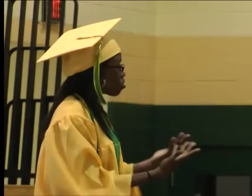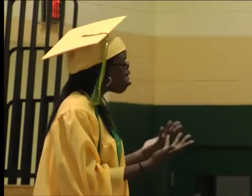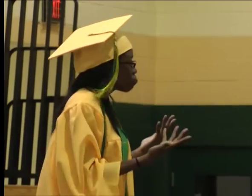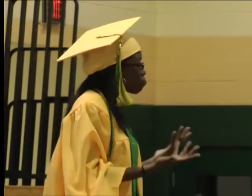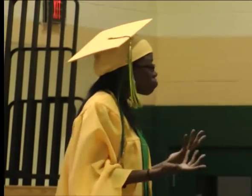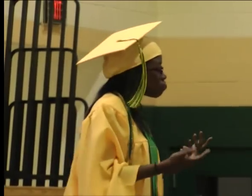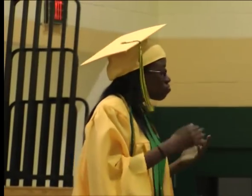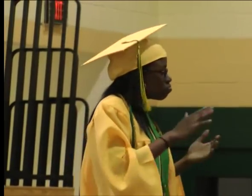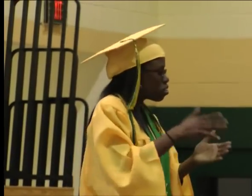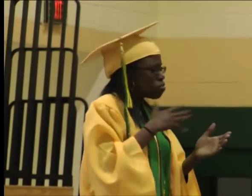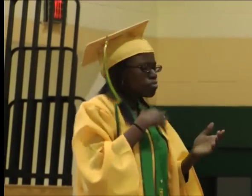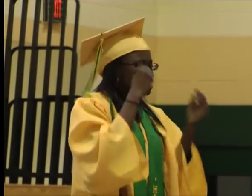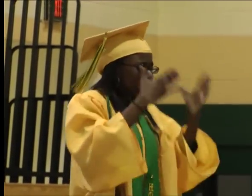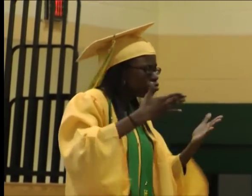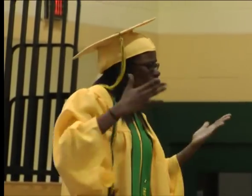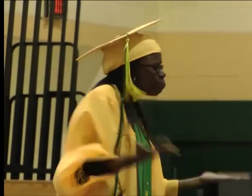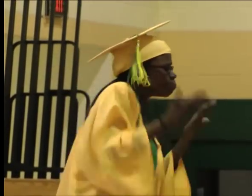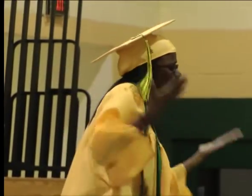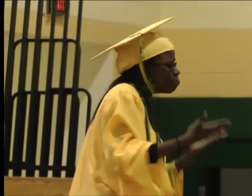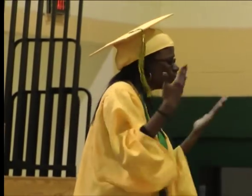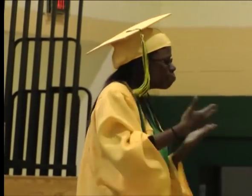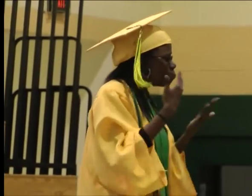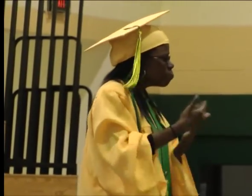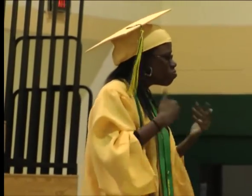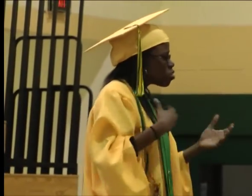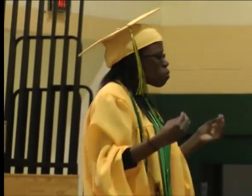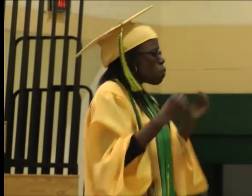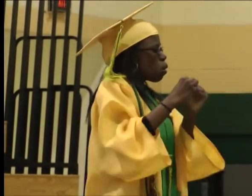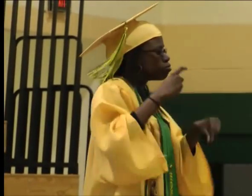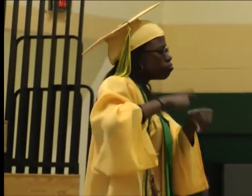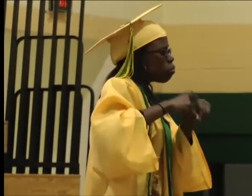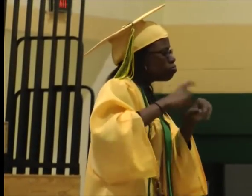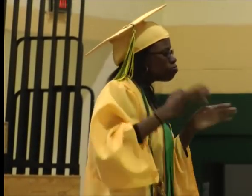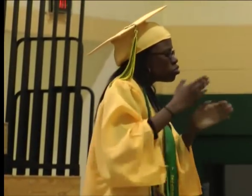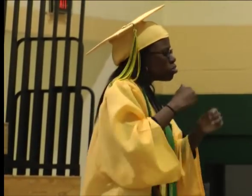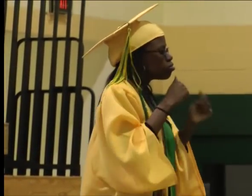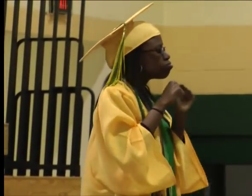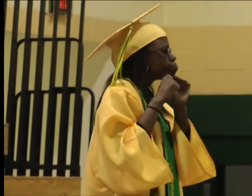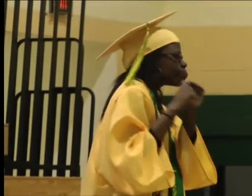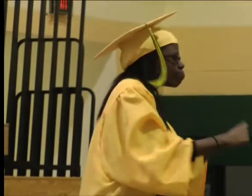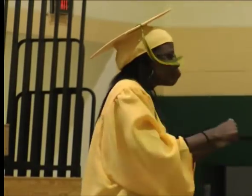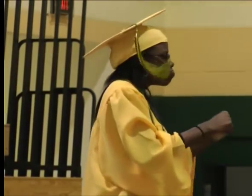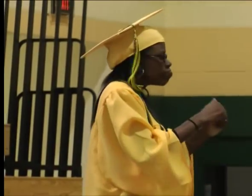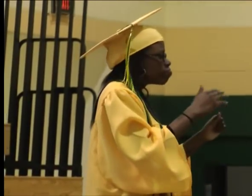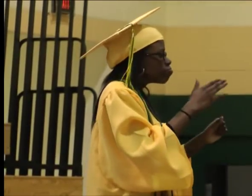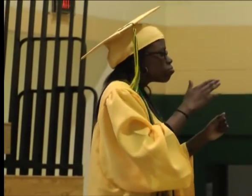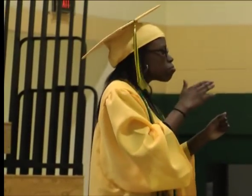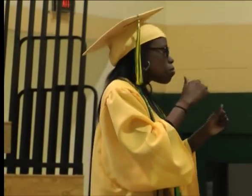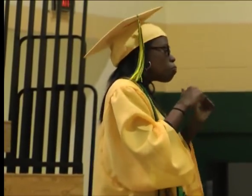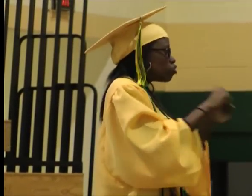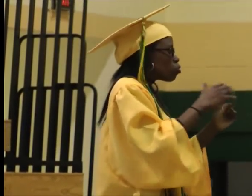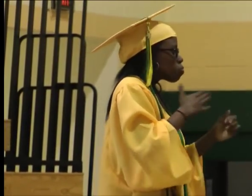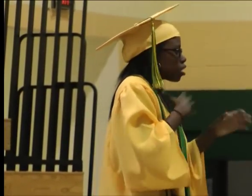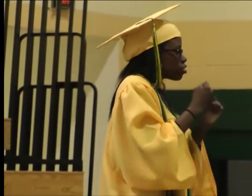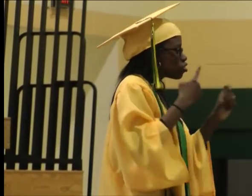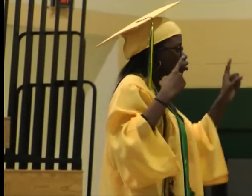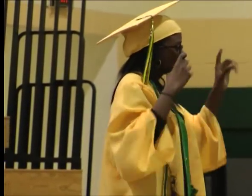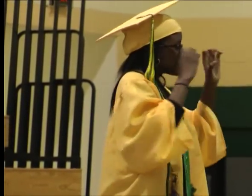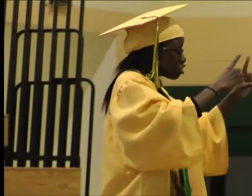GSC has also helped me set high goals. I had a time when I lost my focus. And my teacher noticed this when they took extra time